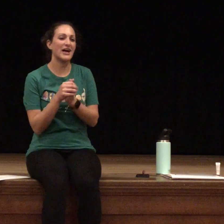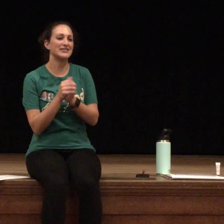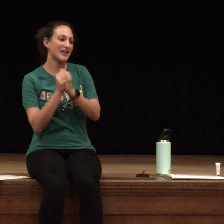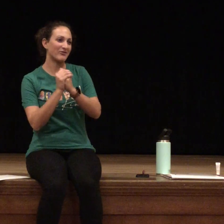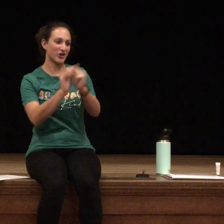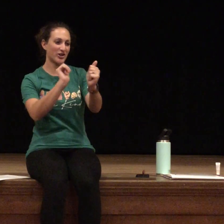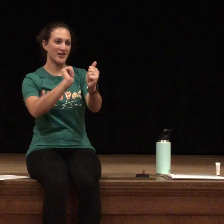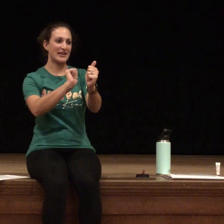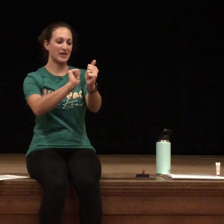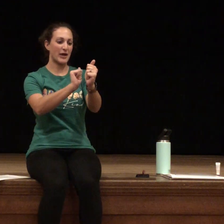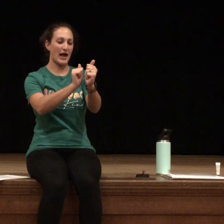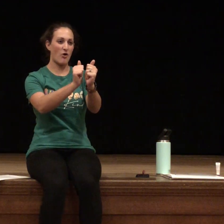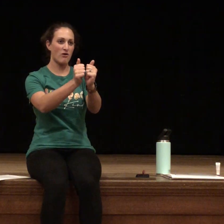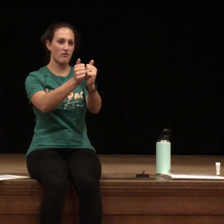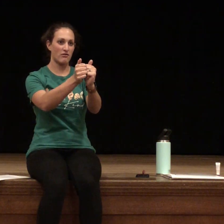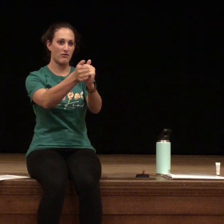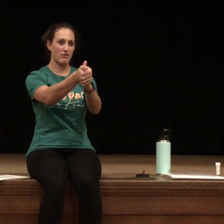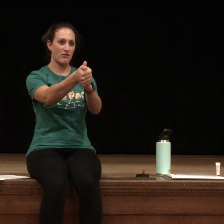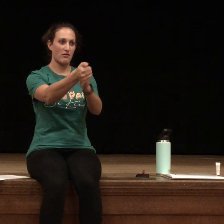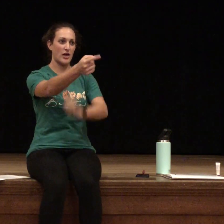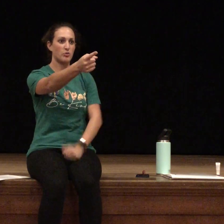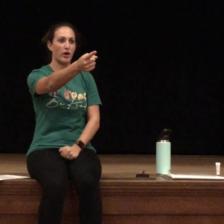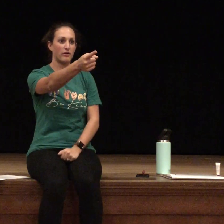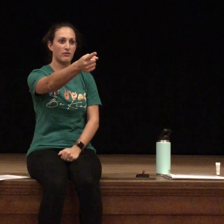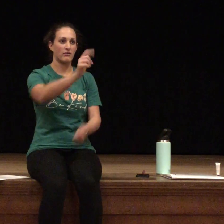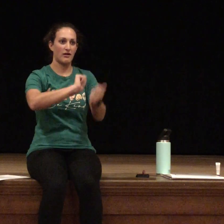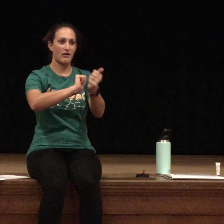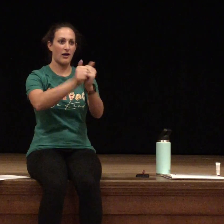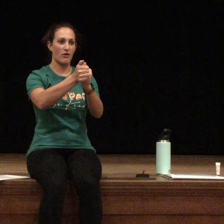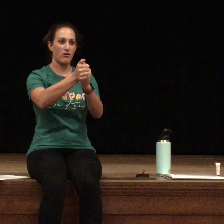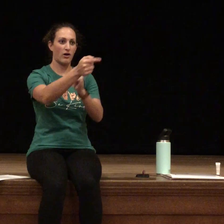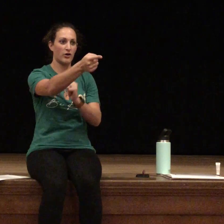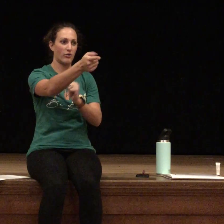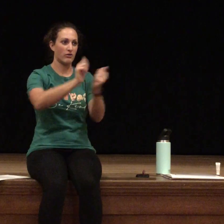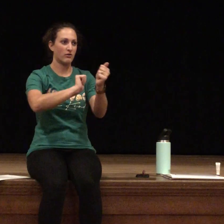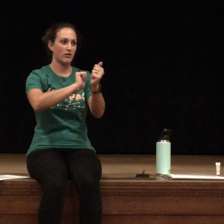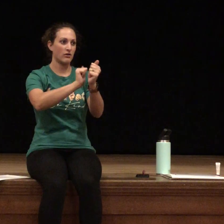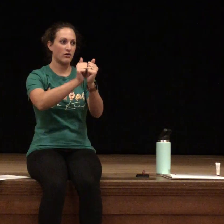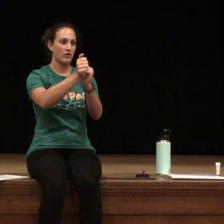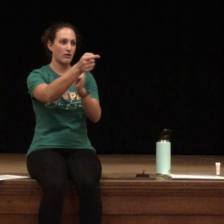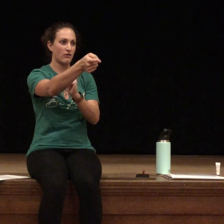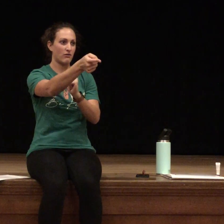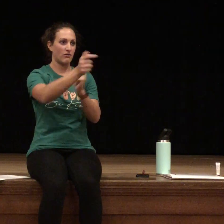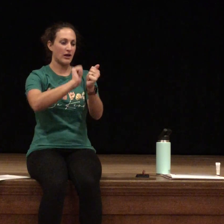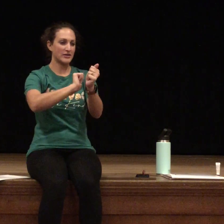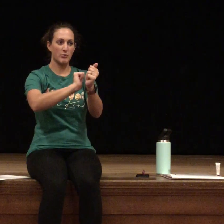signs ever. It's going to be how, and you point. How are you? And it's going to be